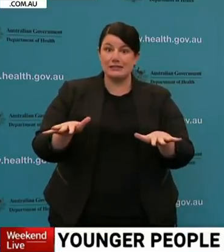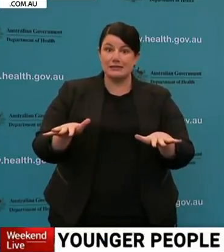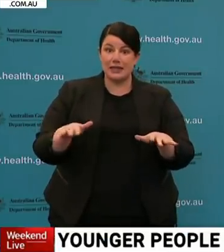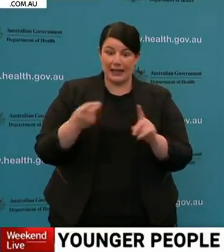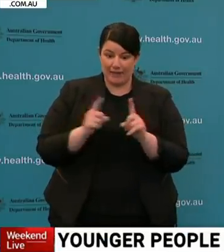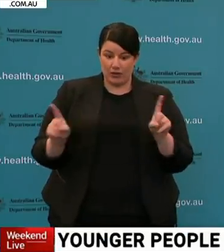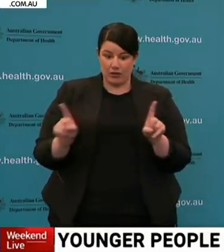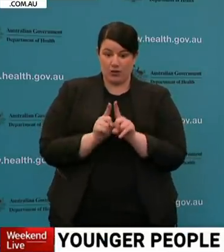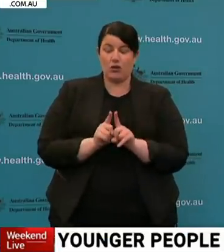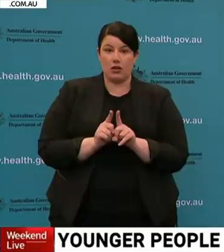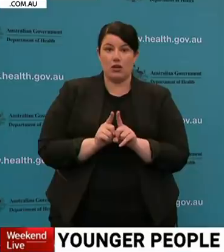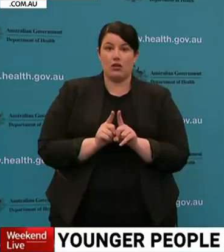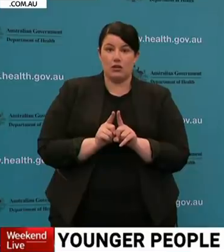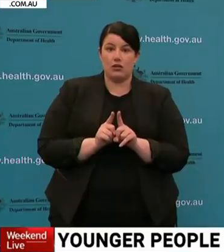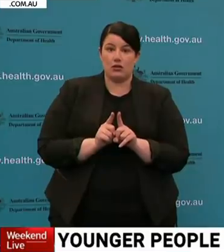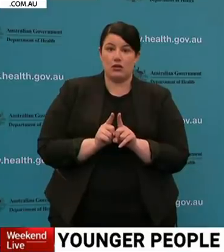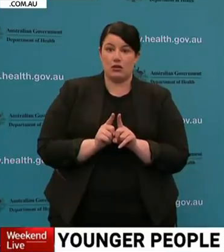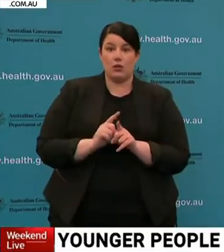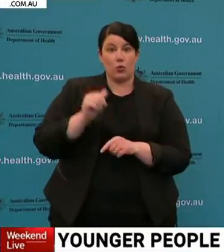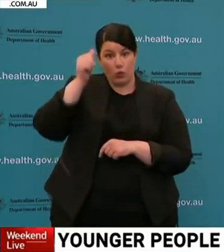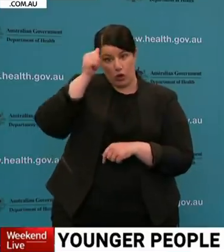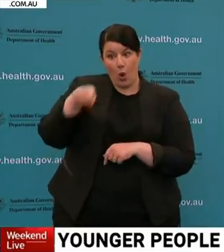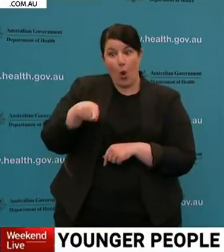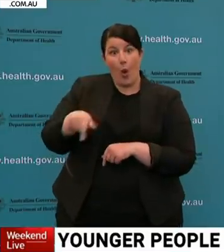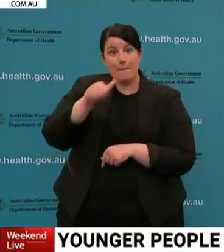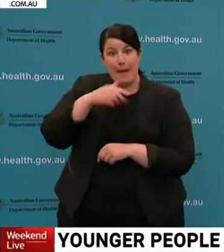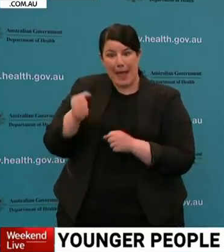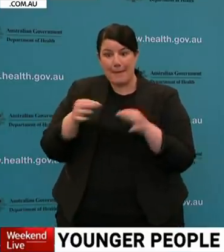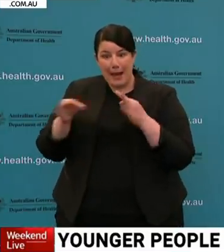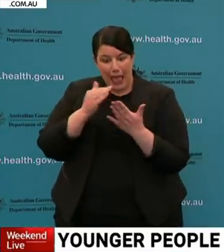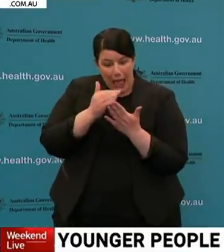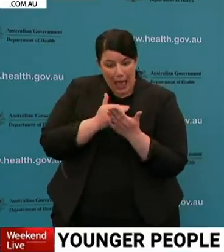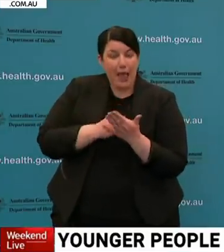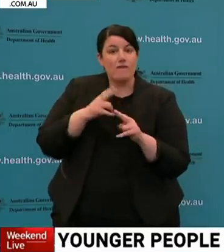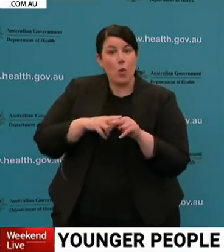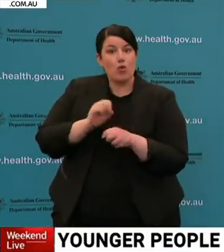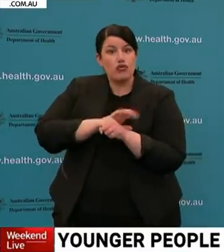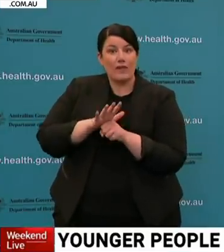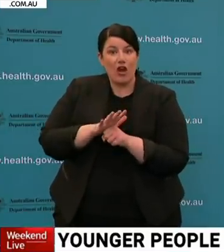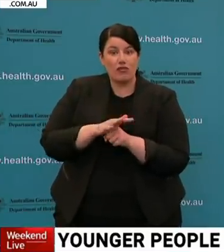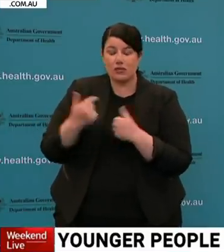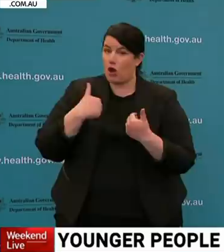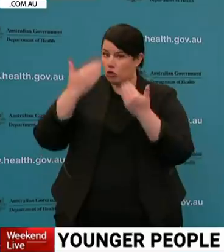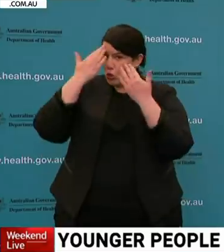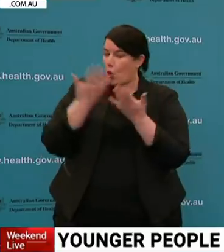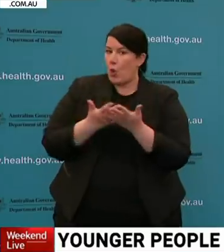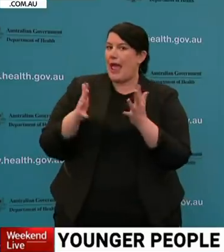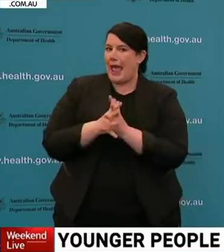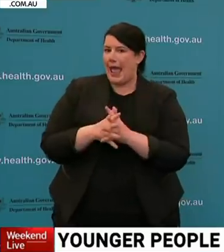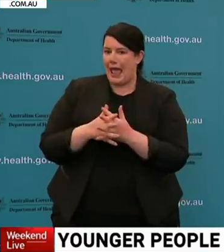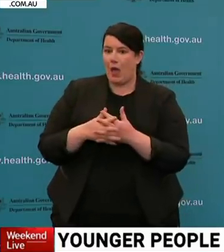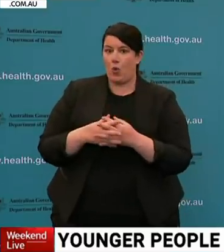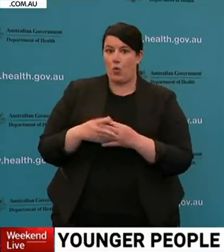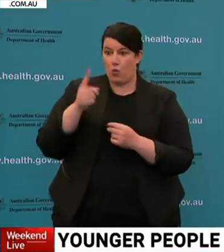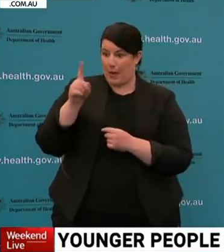close contact. And whilst we're aware that the pub had a COVID-safe plan, I don't have the specific details of how that virus has gone